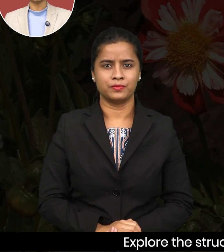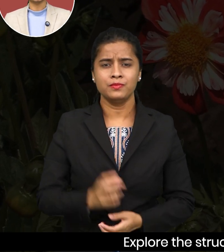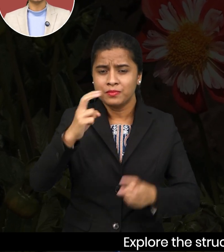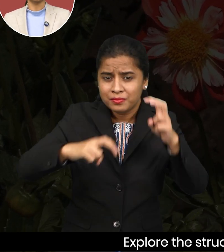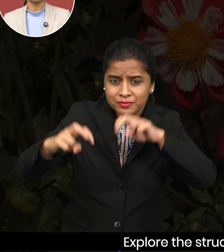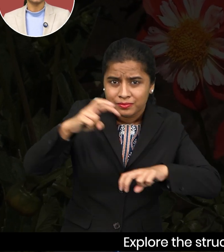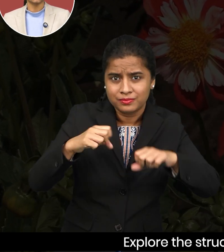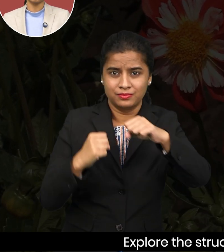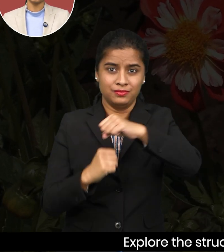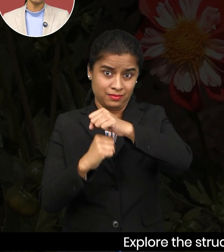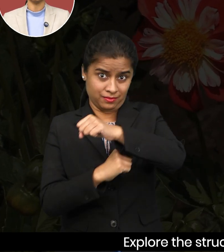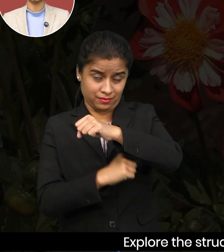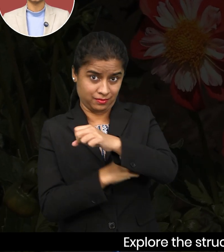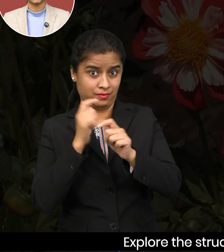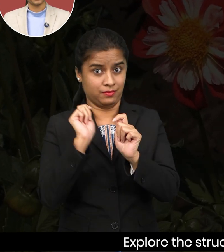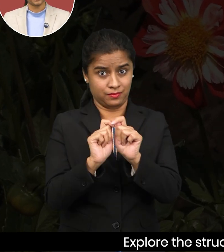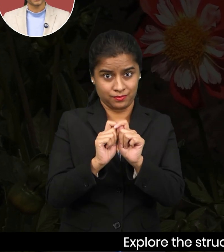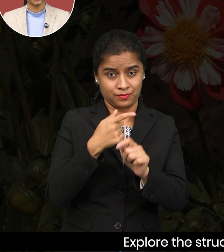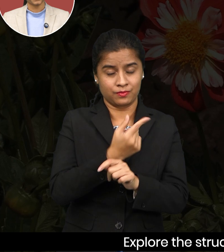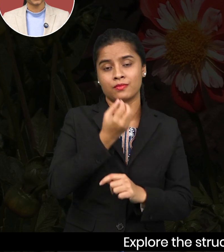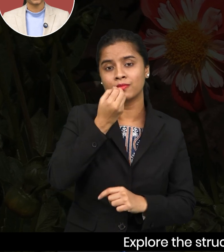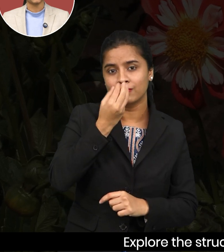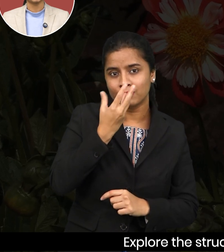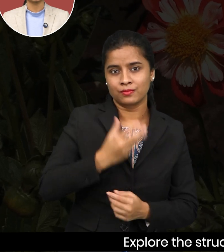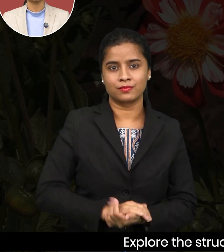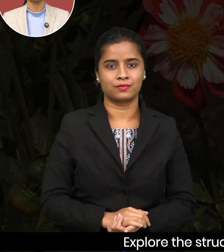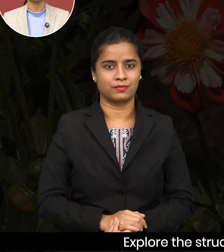Explore the structure and function of flowers.